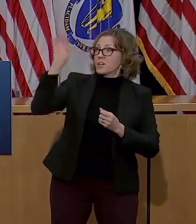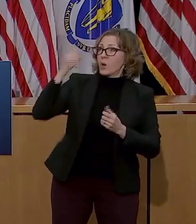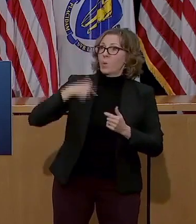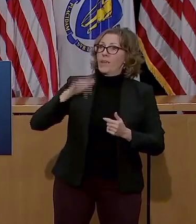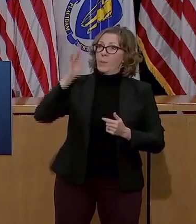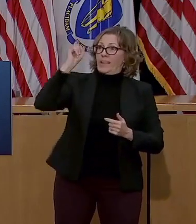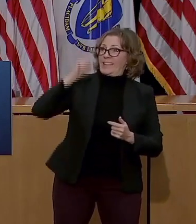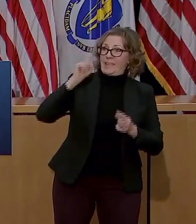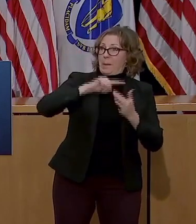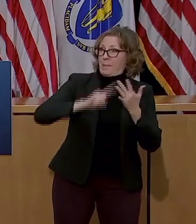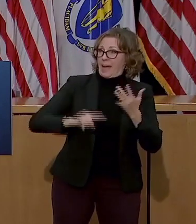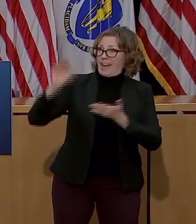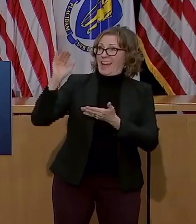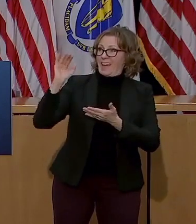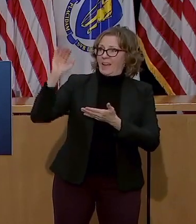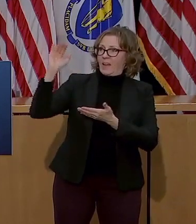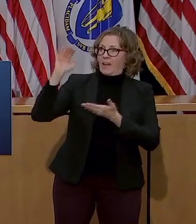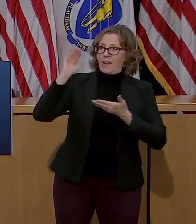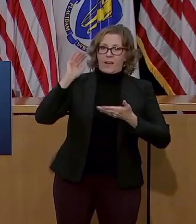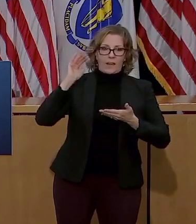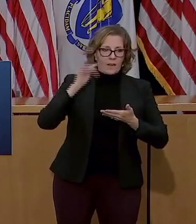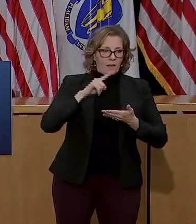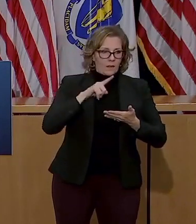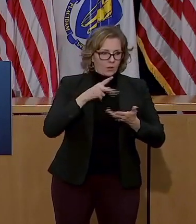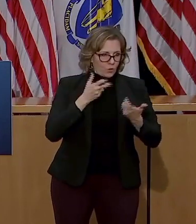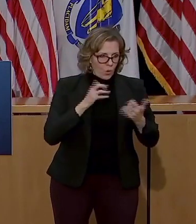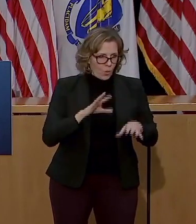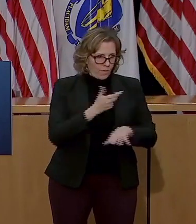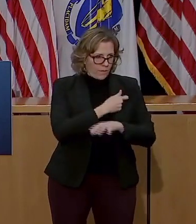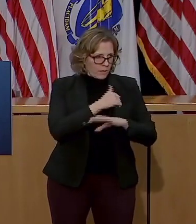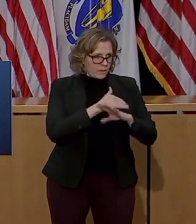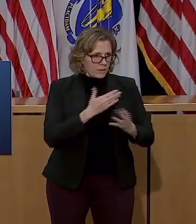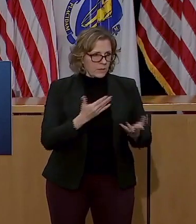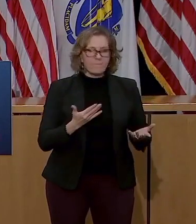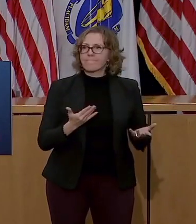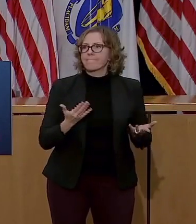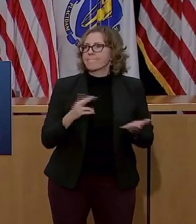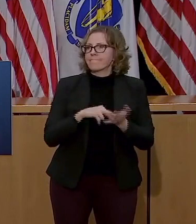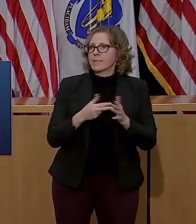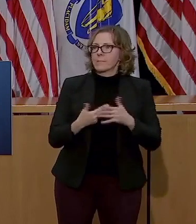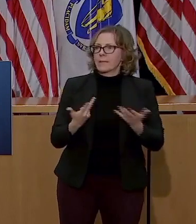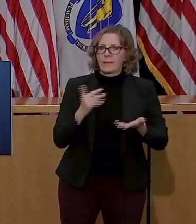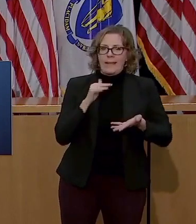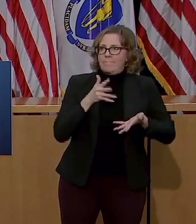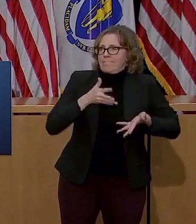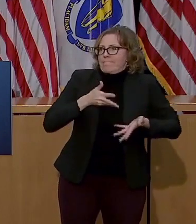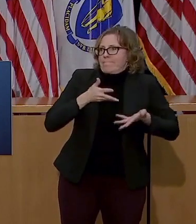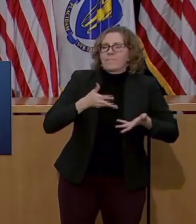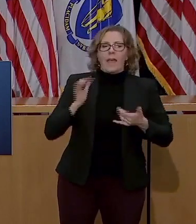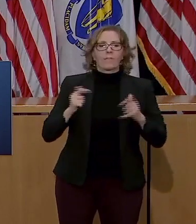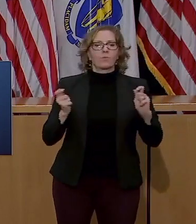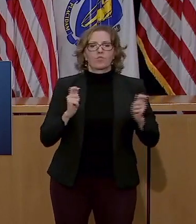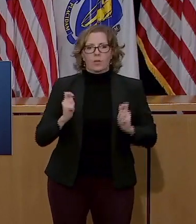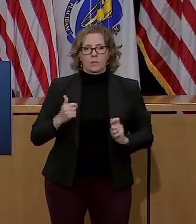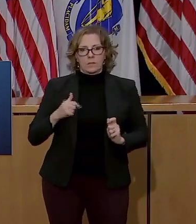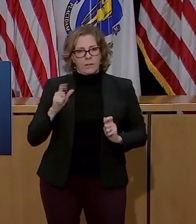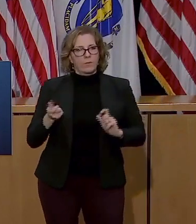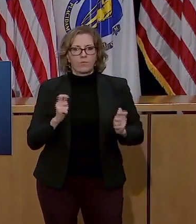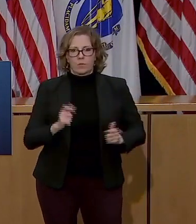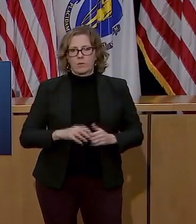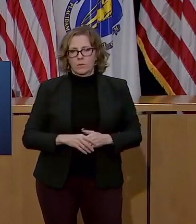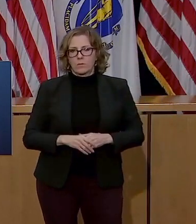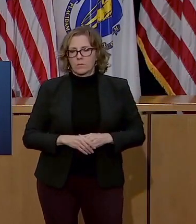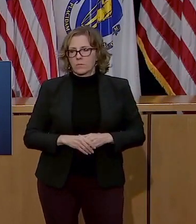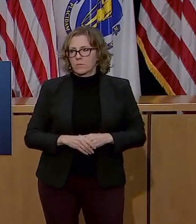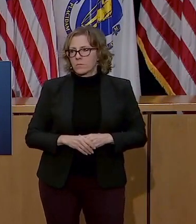out not to match what the acceptance rate was. And so we've now gone back with folks to readjust it down